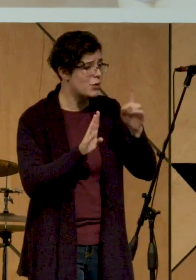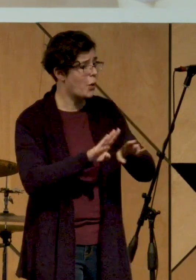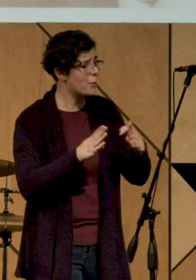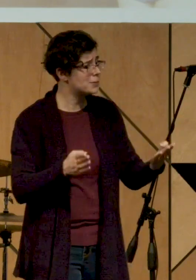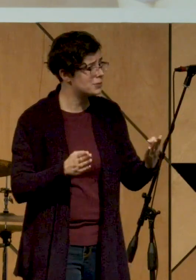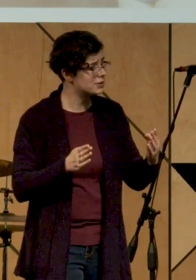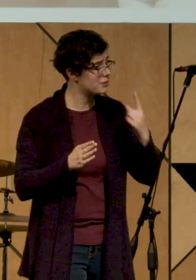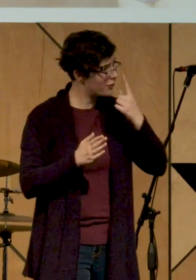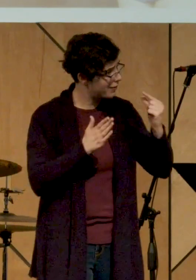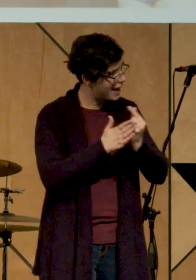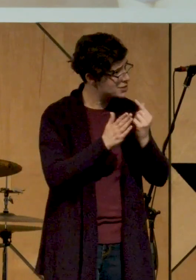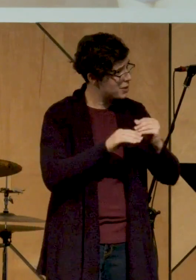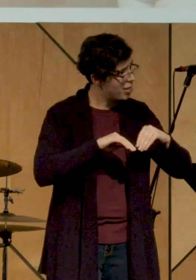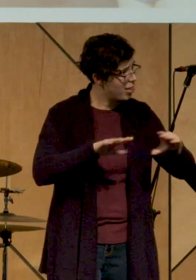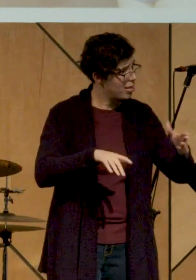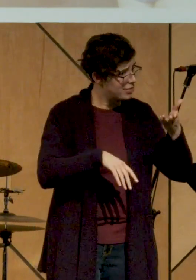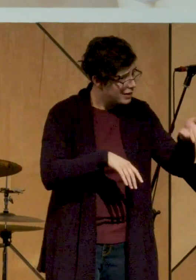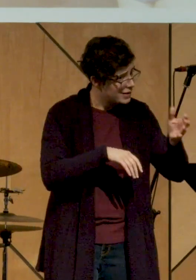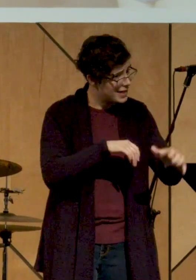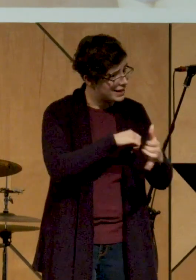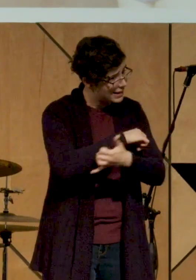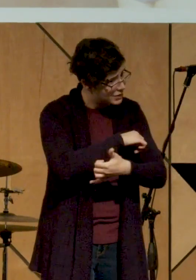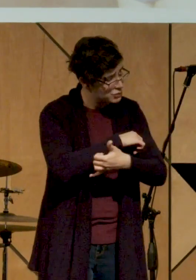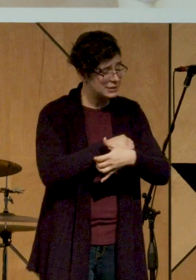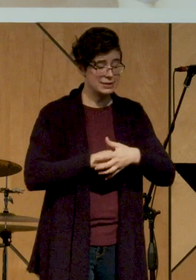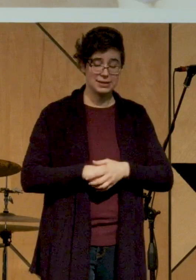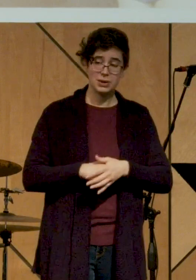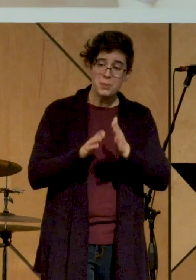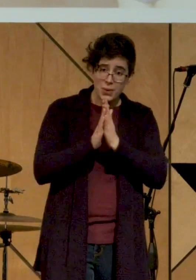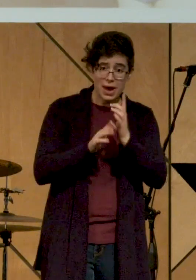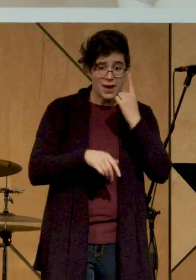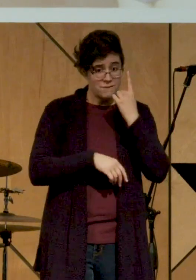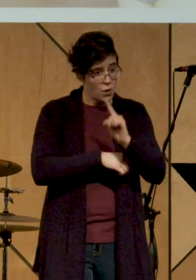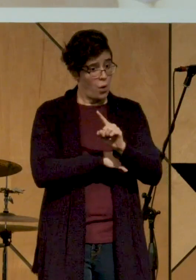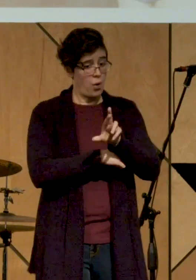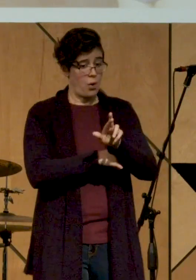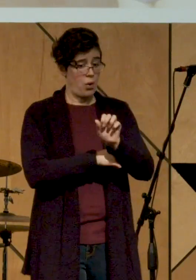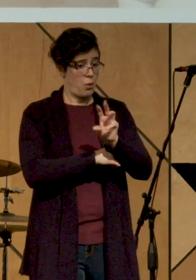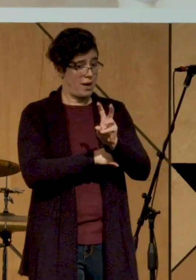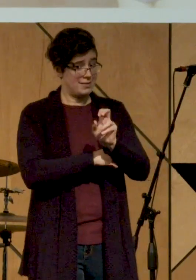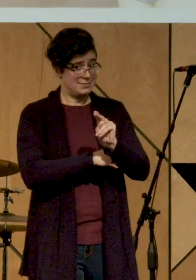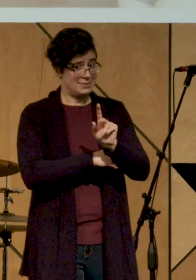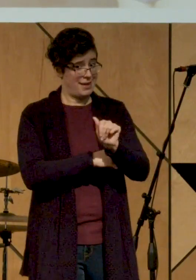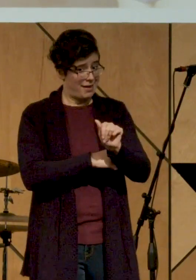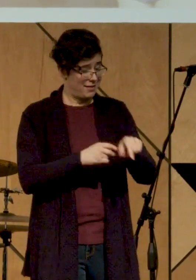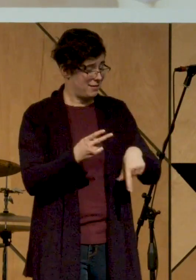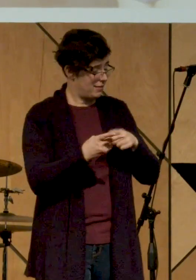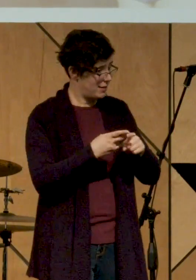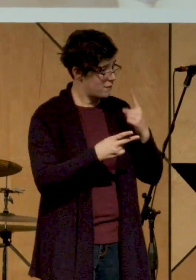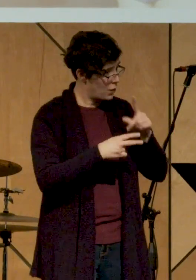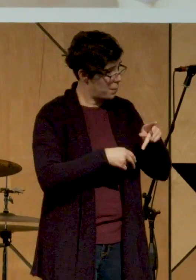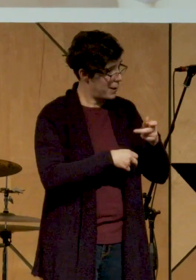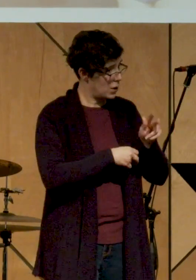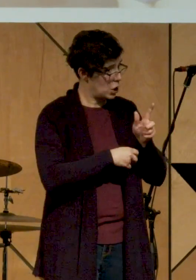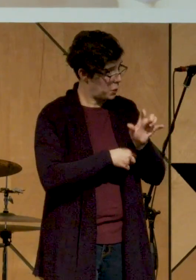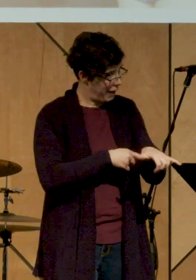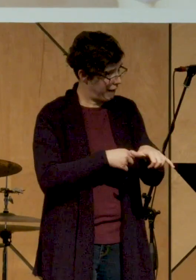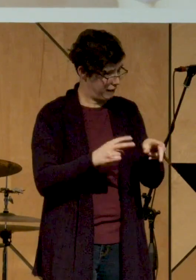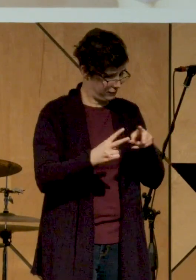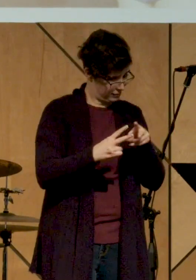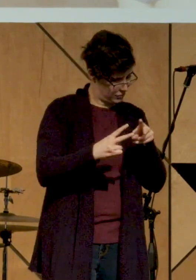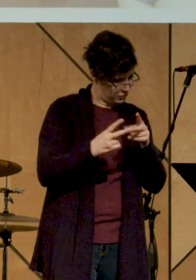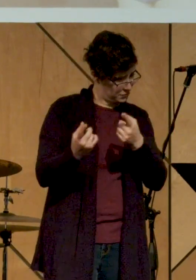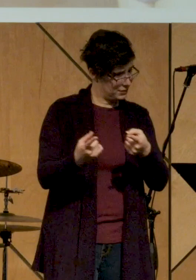Paraguay. So would you pray for Bugesera, for the Hernandez in Paraguay, open doors for the word all